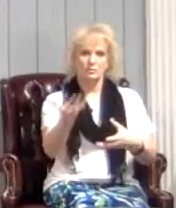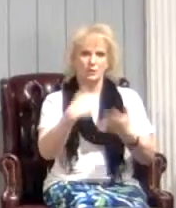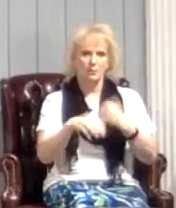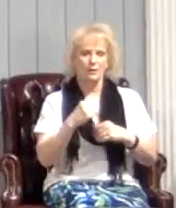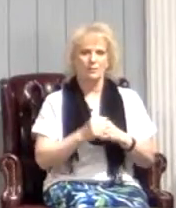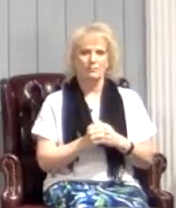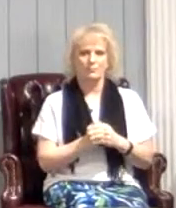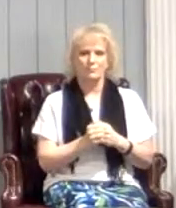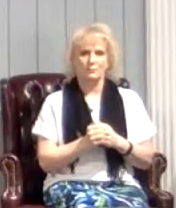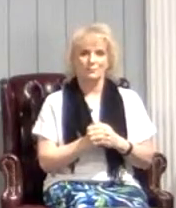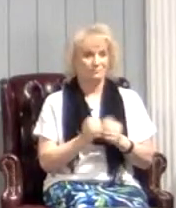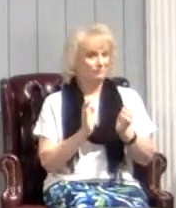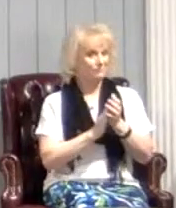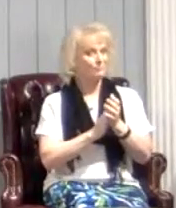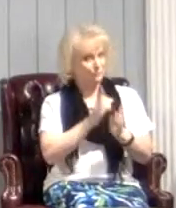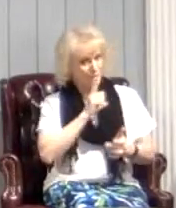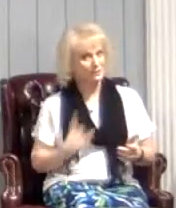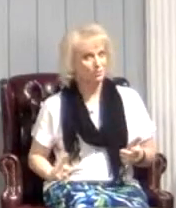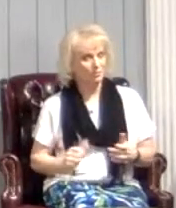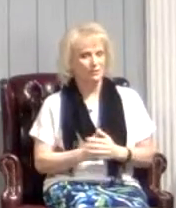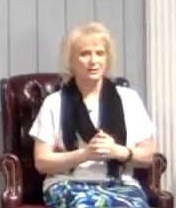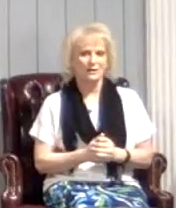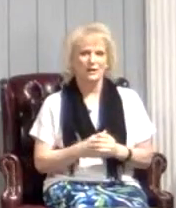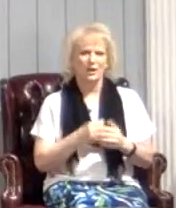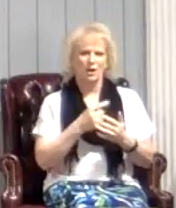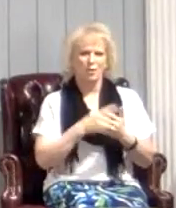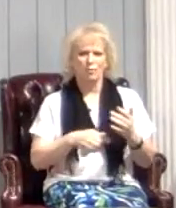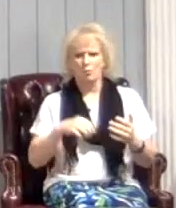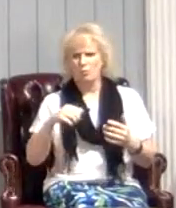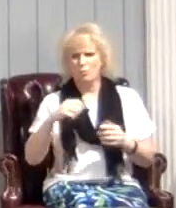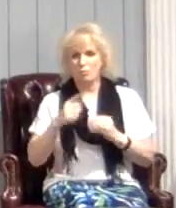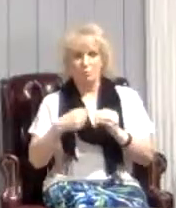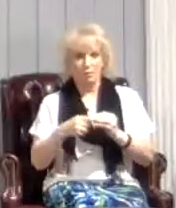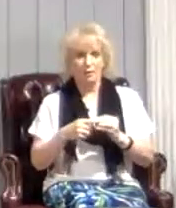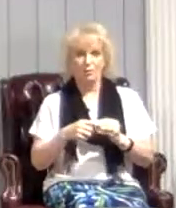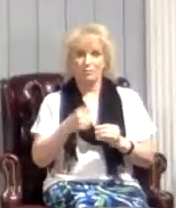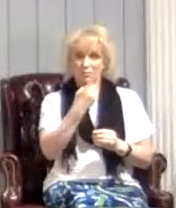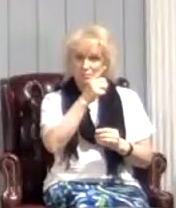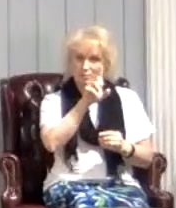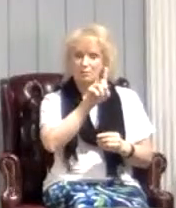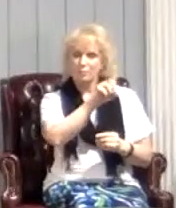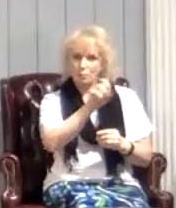Well, praise the Lord. But what about the third?